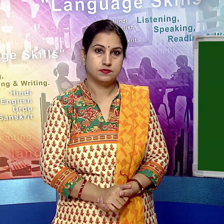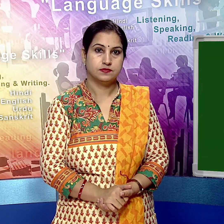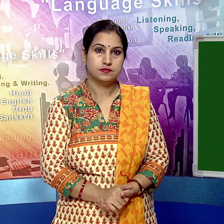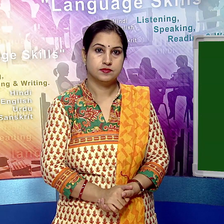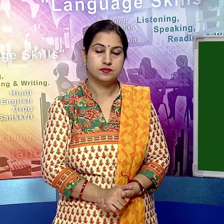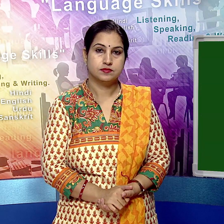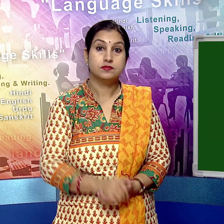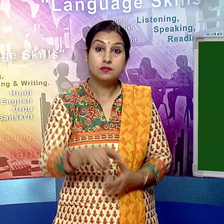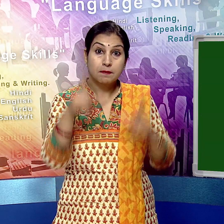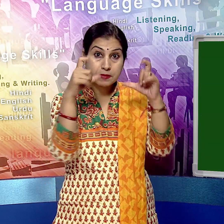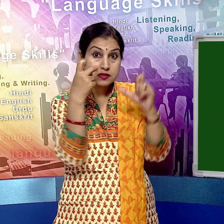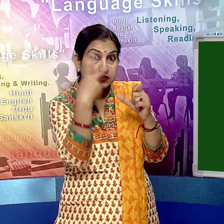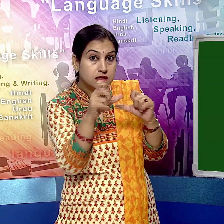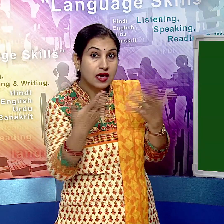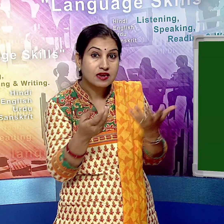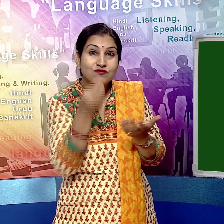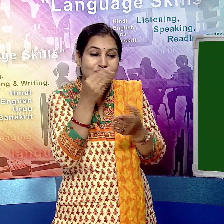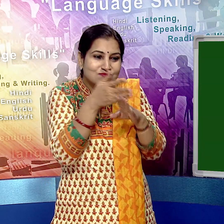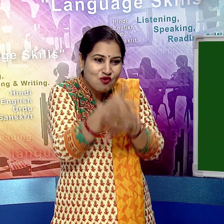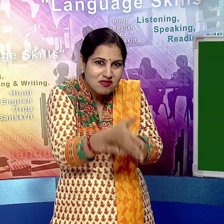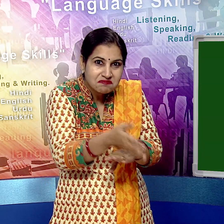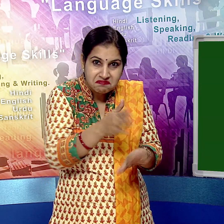You can see the picture of food spoilage.